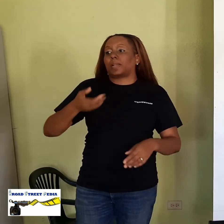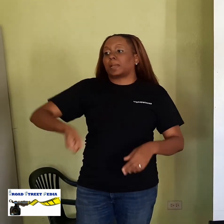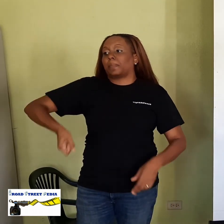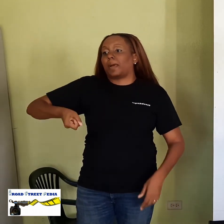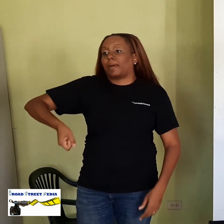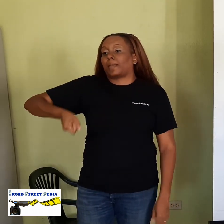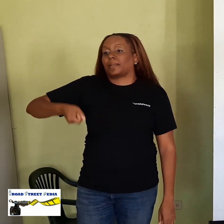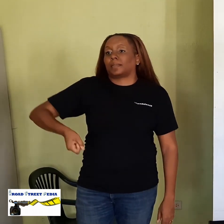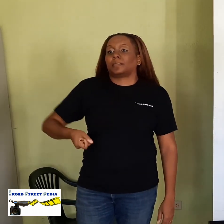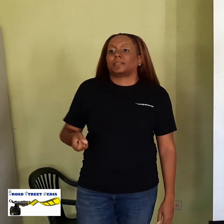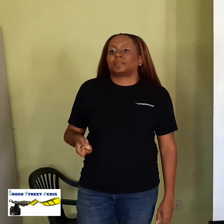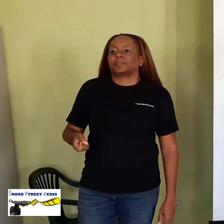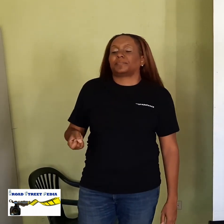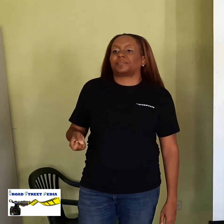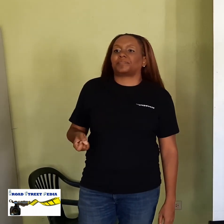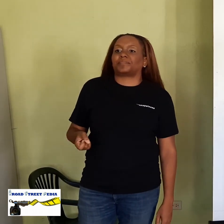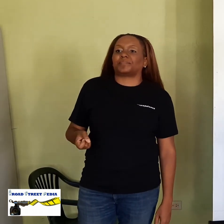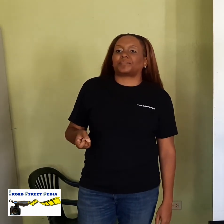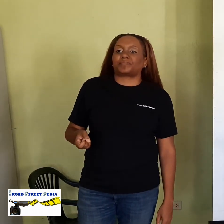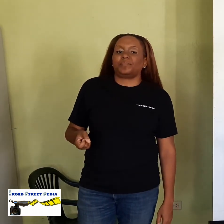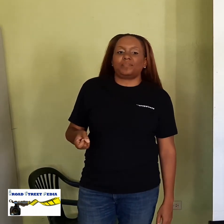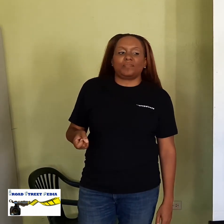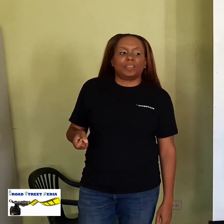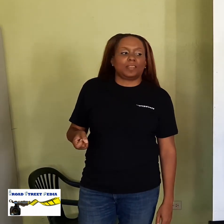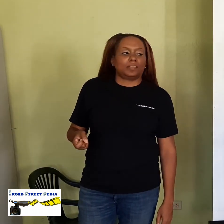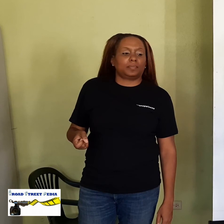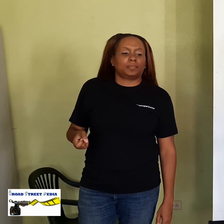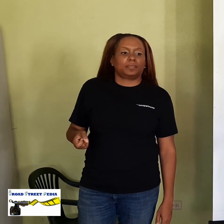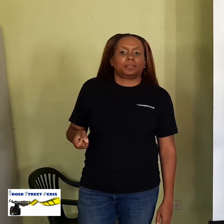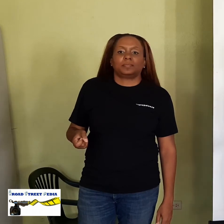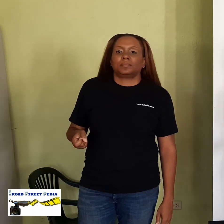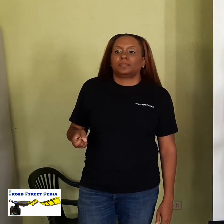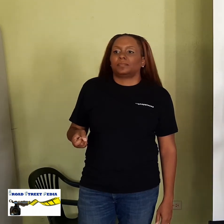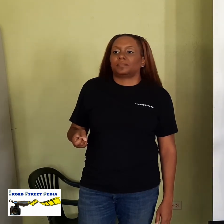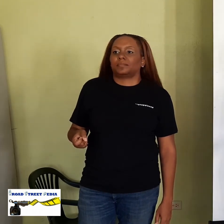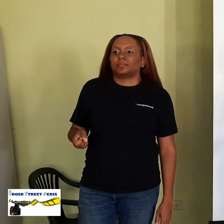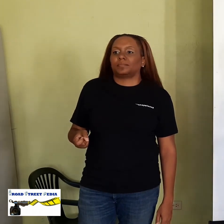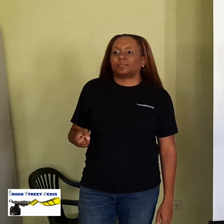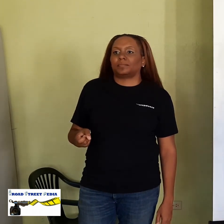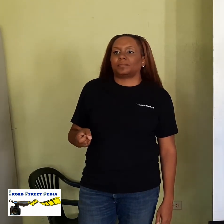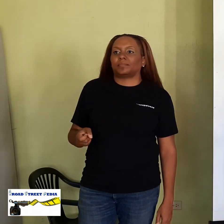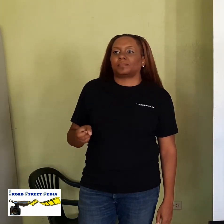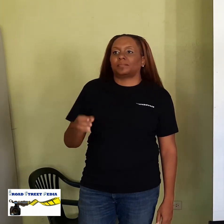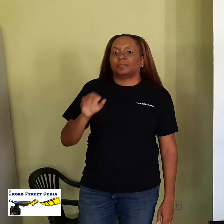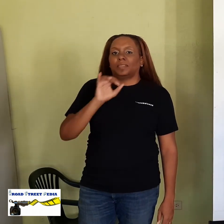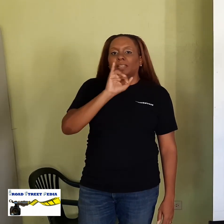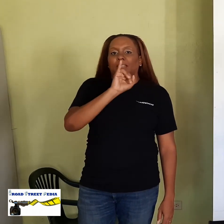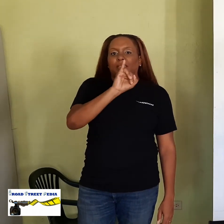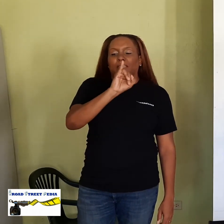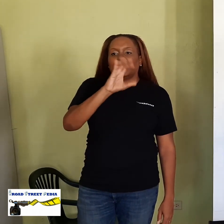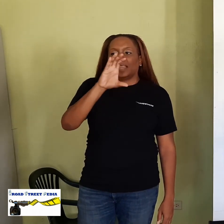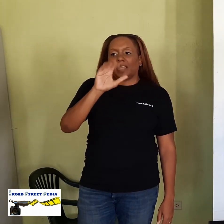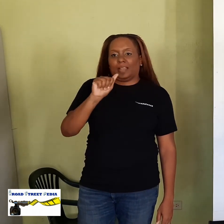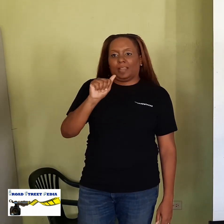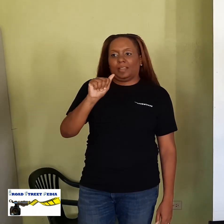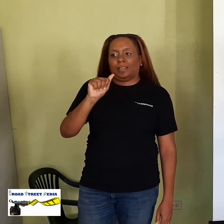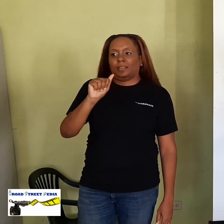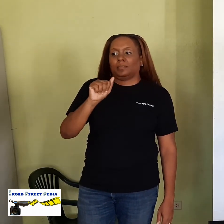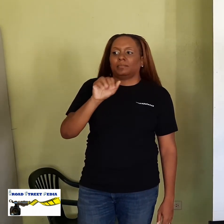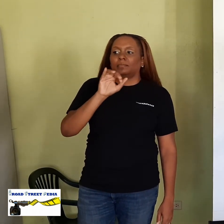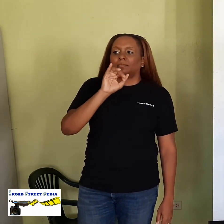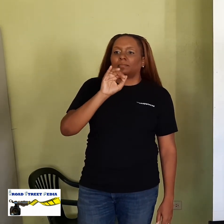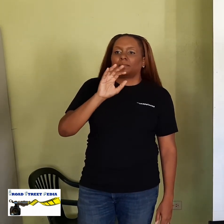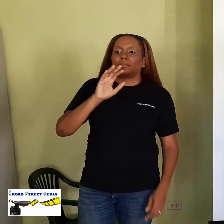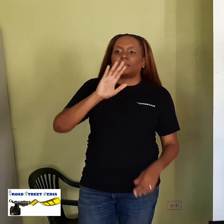easy flow and easy process. These are some gifts that are coming from IICA. And these gifts are for your home